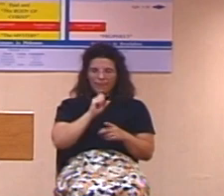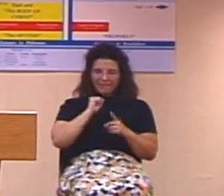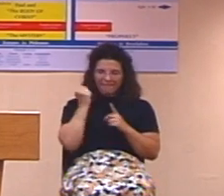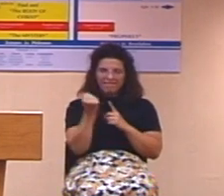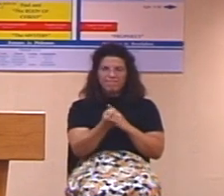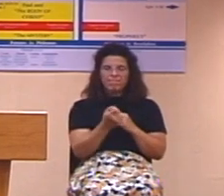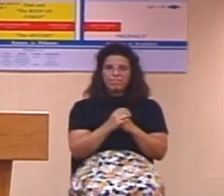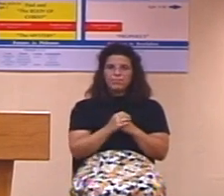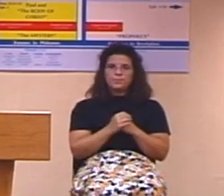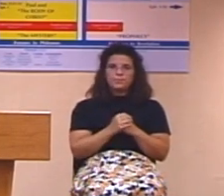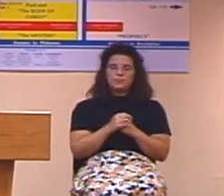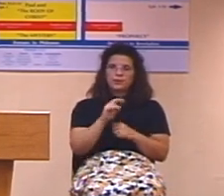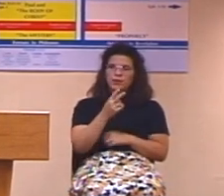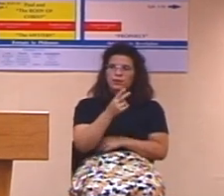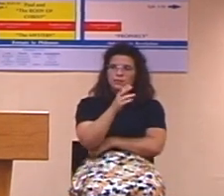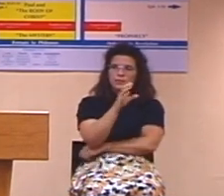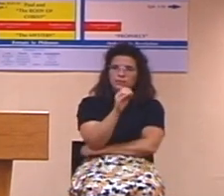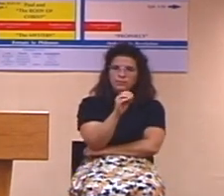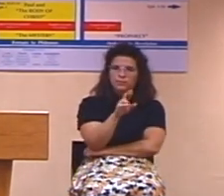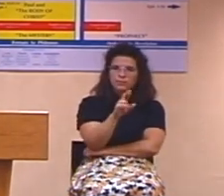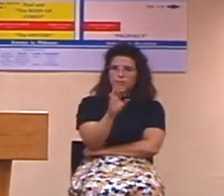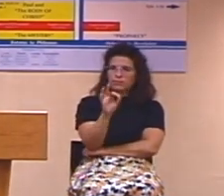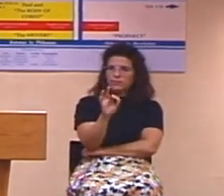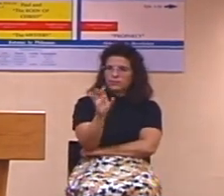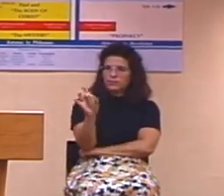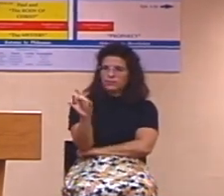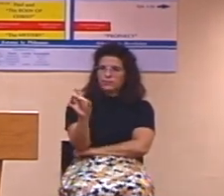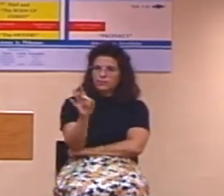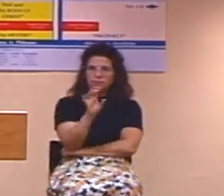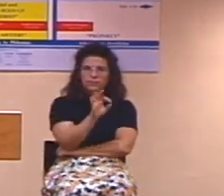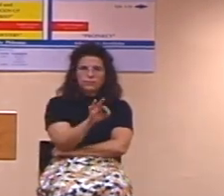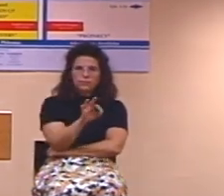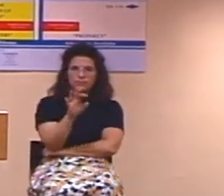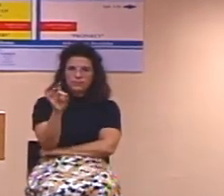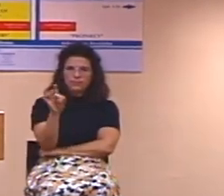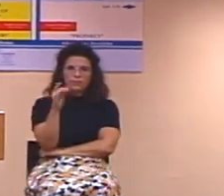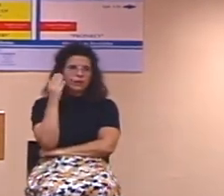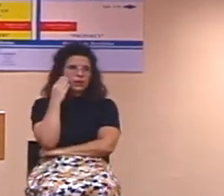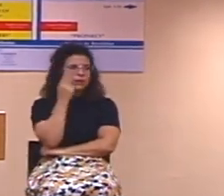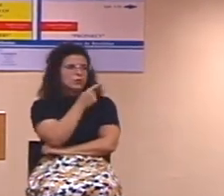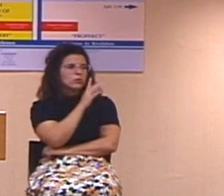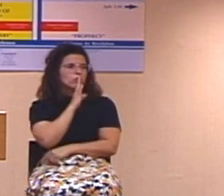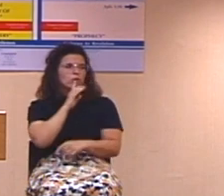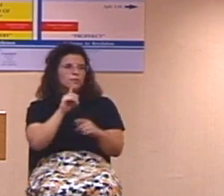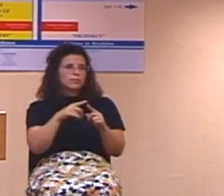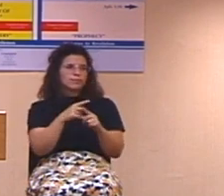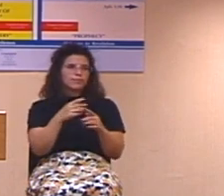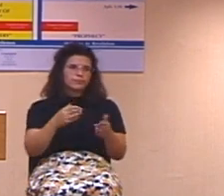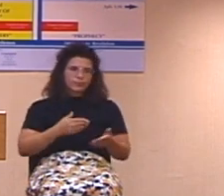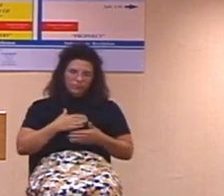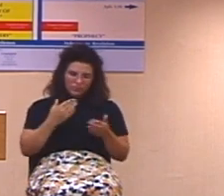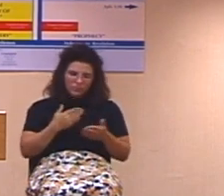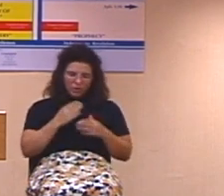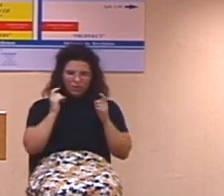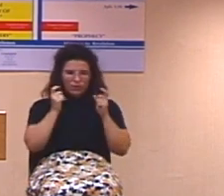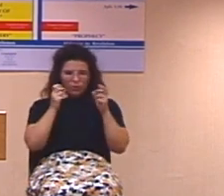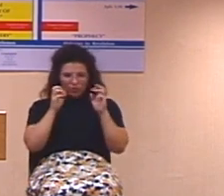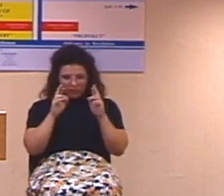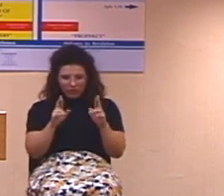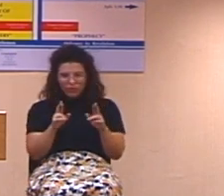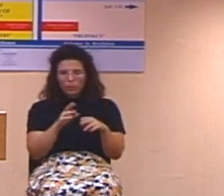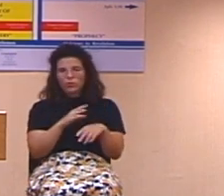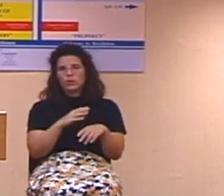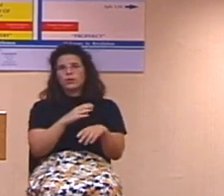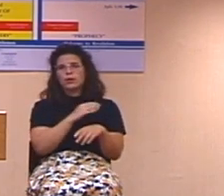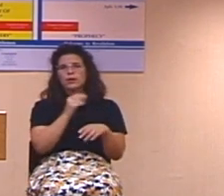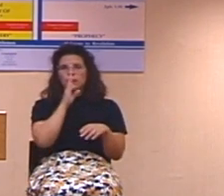reality. Look at 2 Corinthians 9:8. I know he's talking there about being a cheerful giver and so forth, but